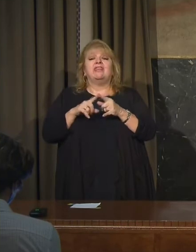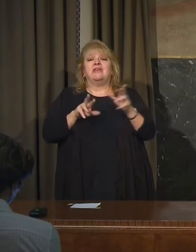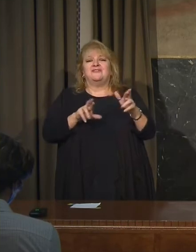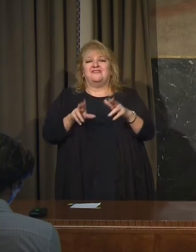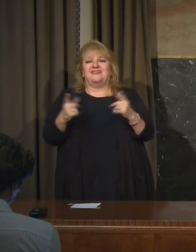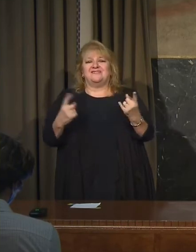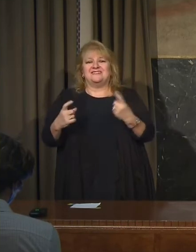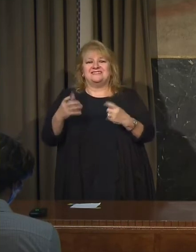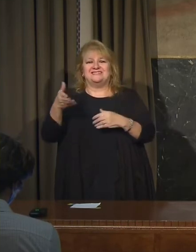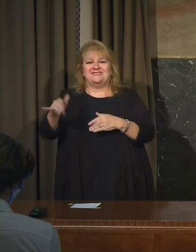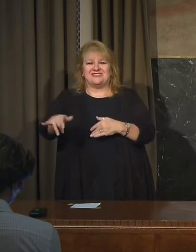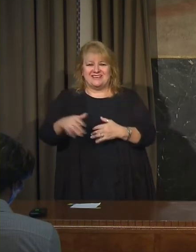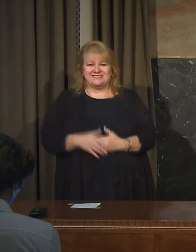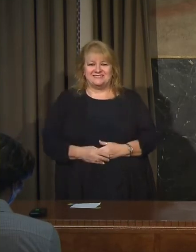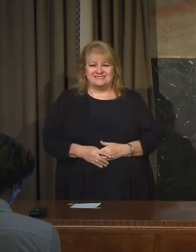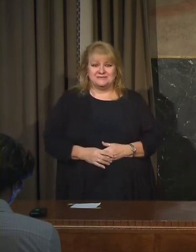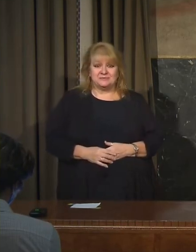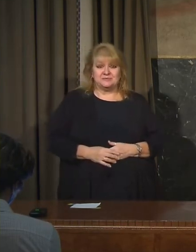questions.